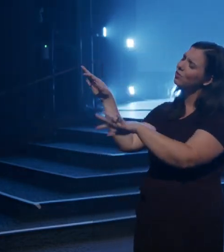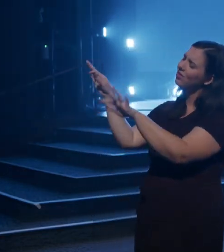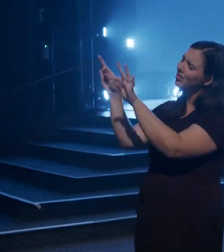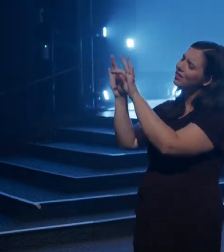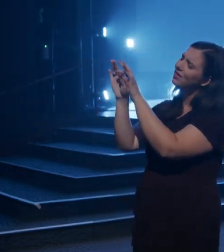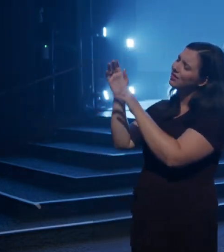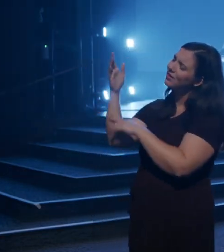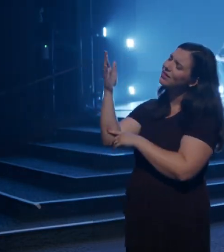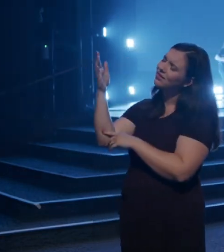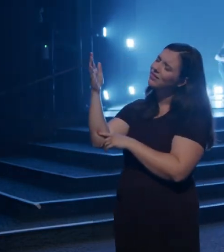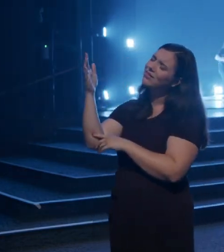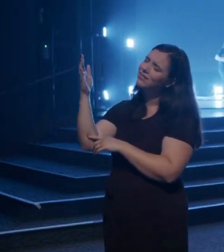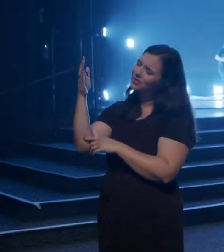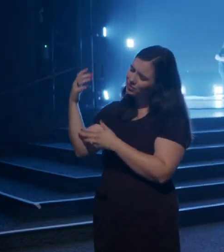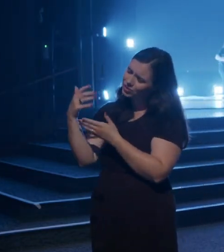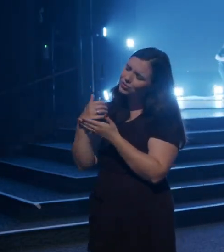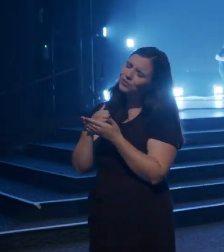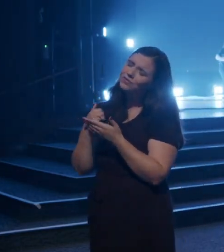all.